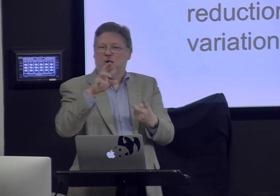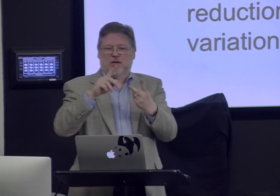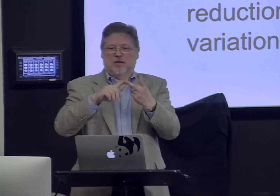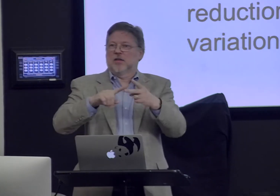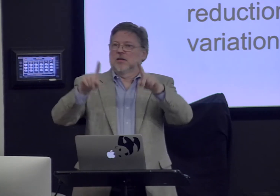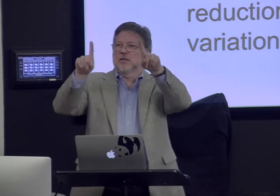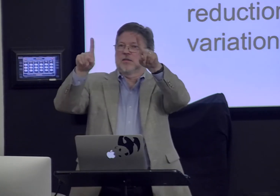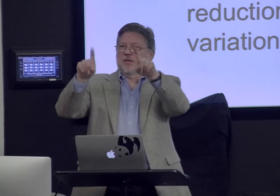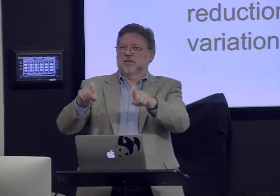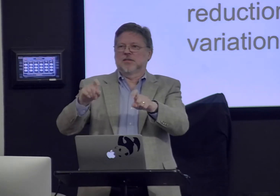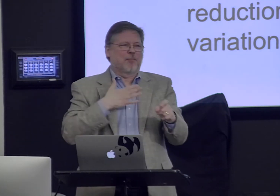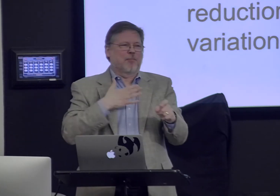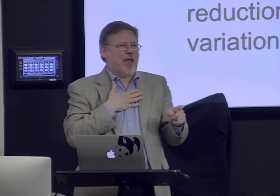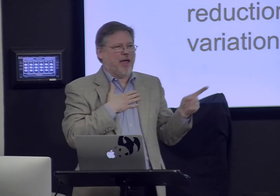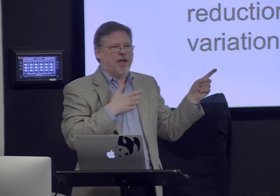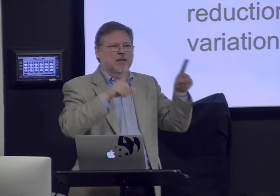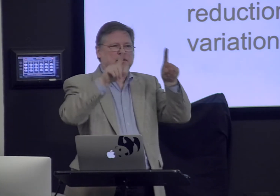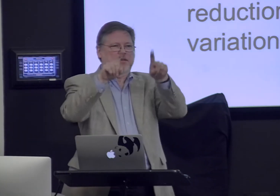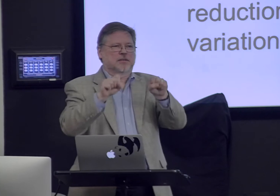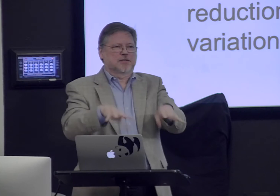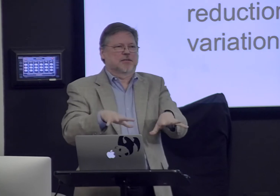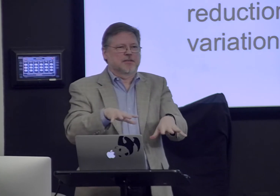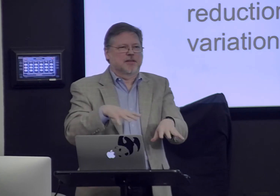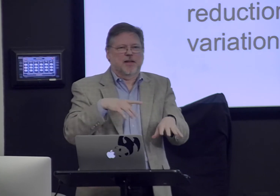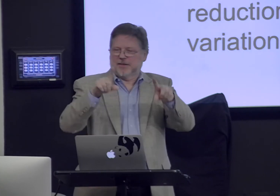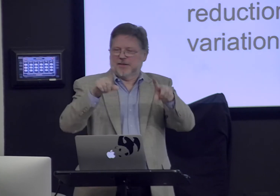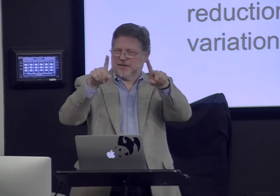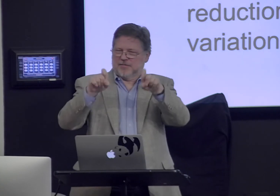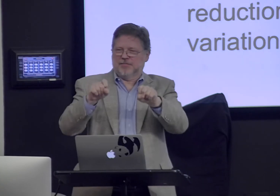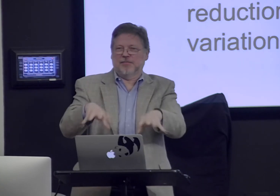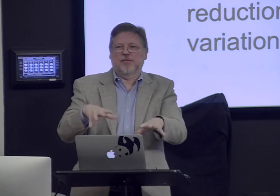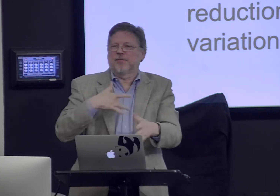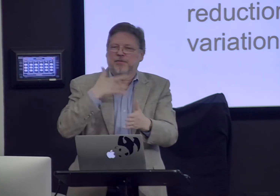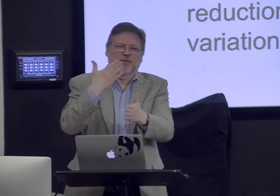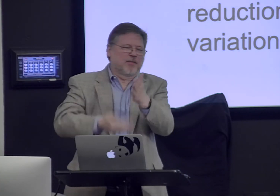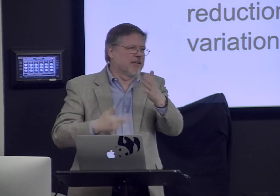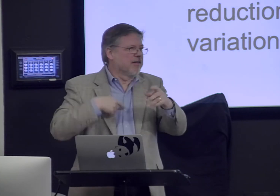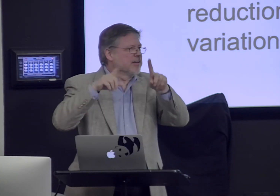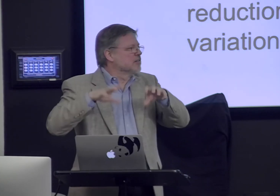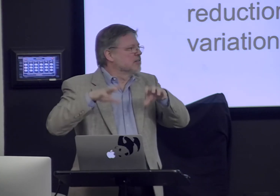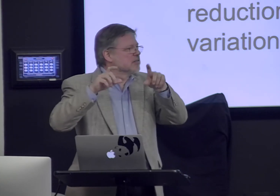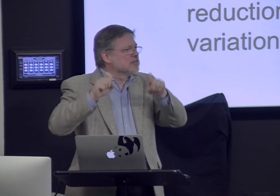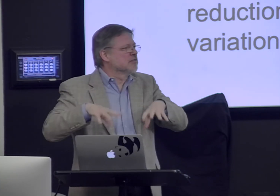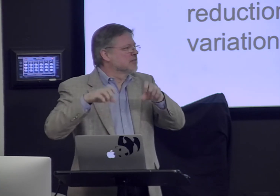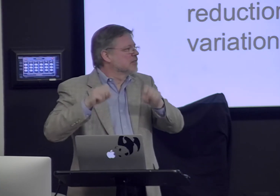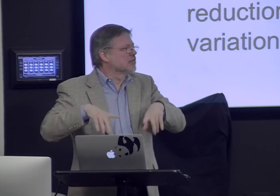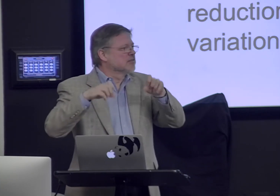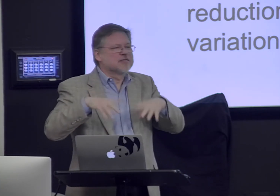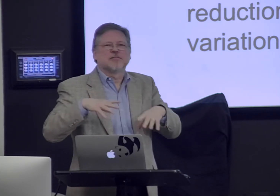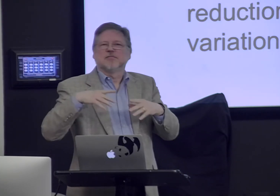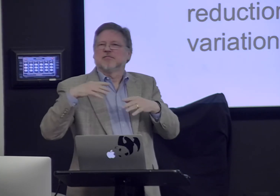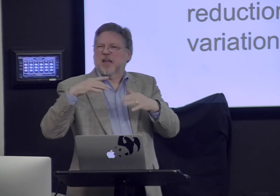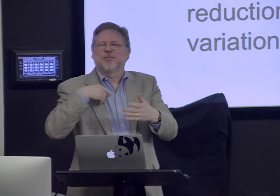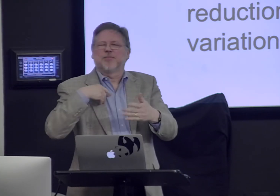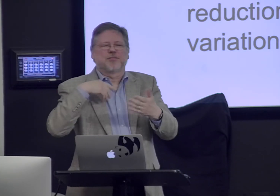Another example is signs that we gloss as survey or test. There is